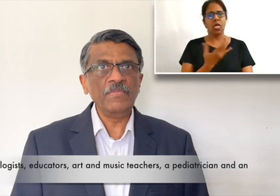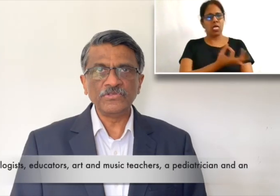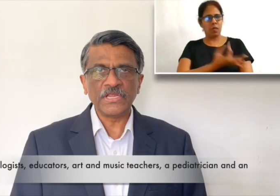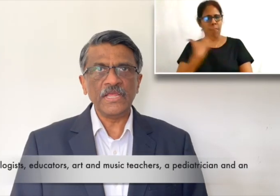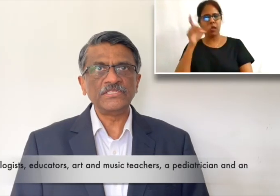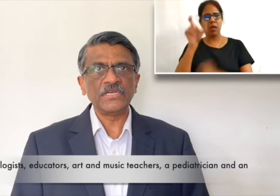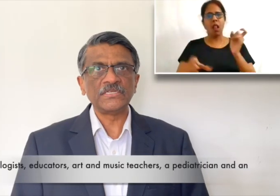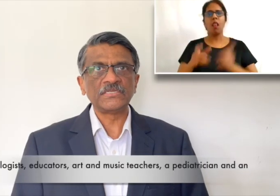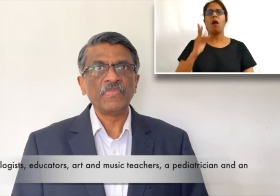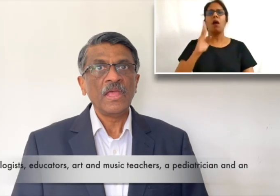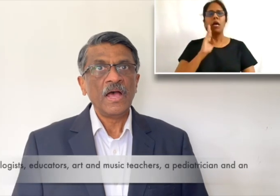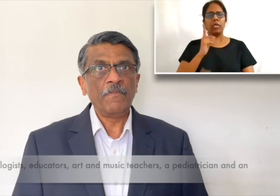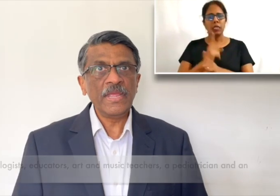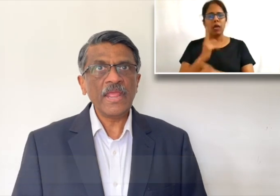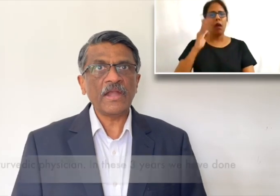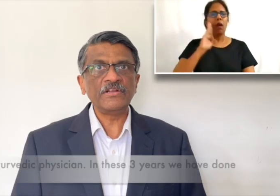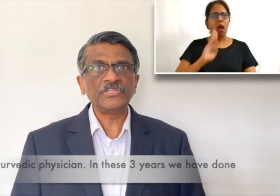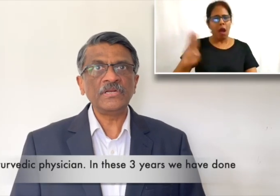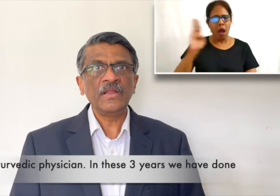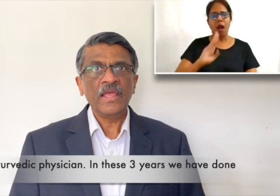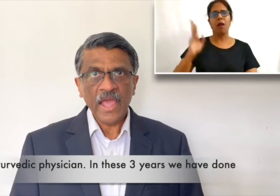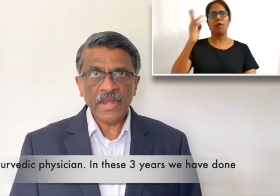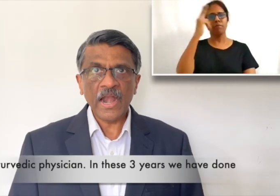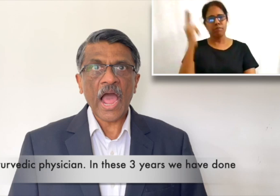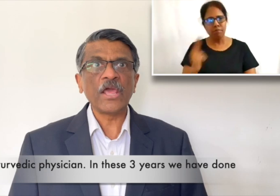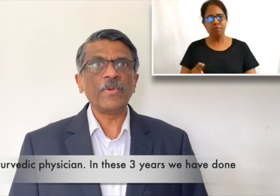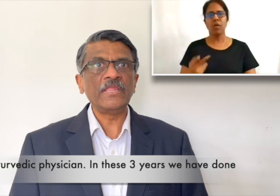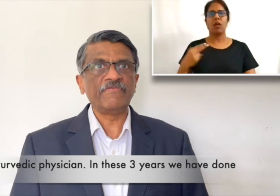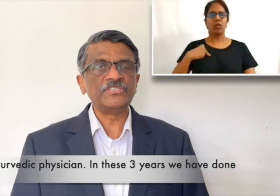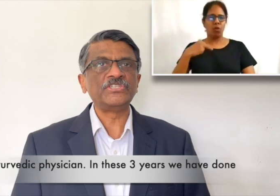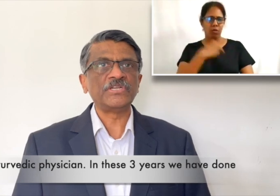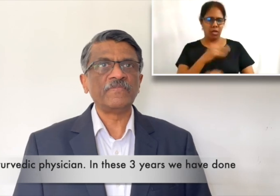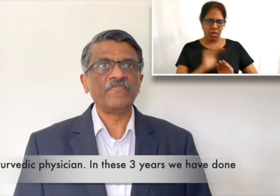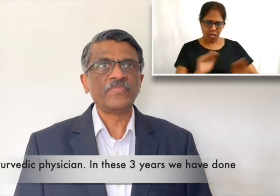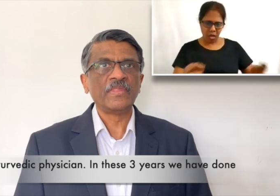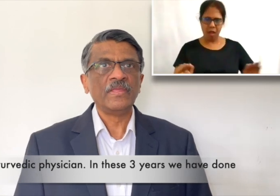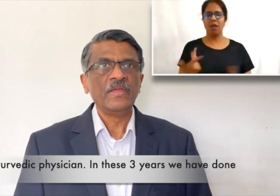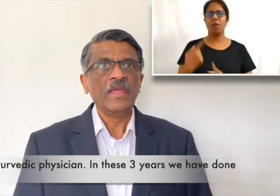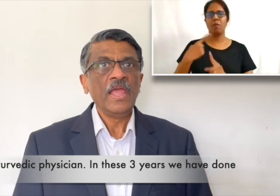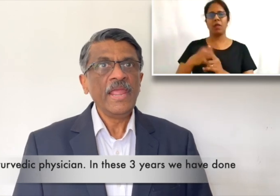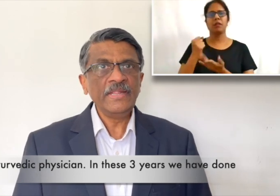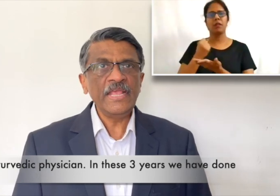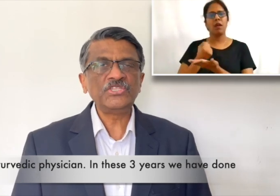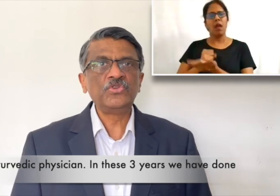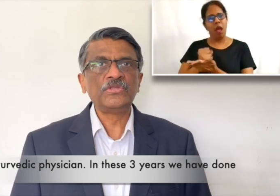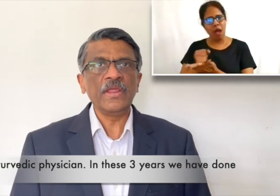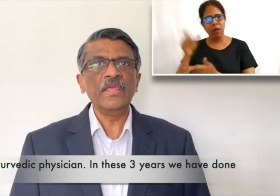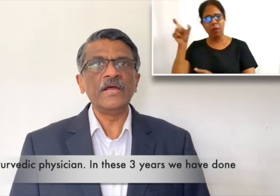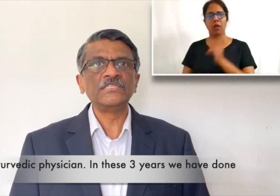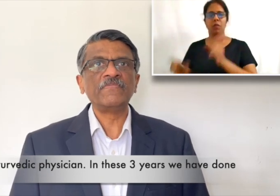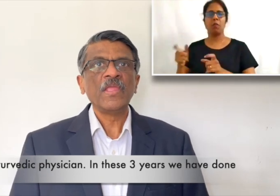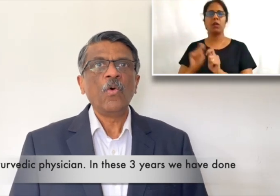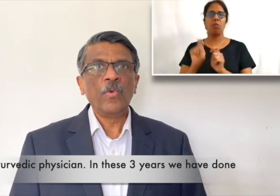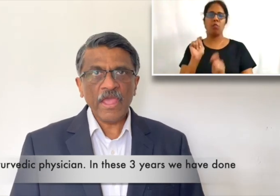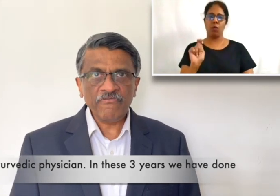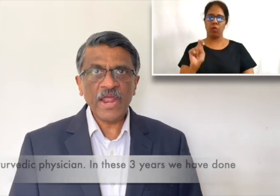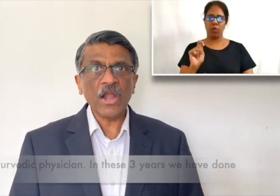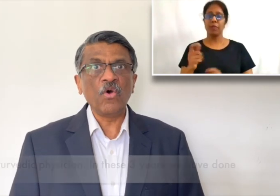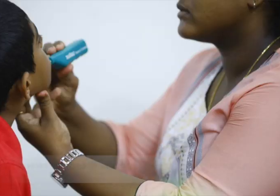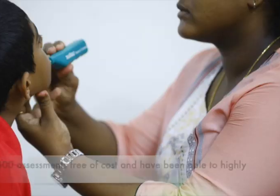music teachers, a pediatrician, and an Ayurvedic physician. In these 3 years, we have done over